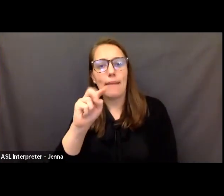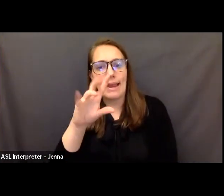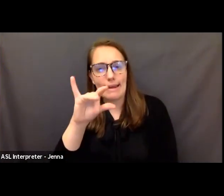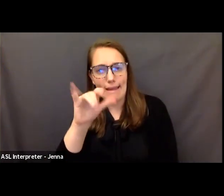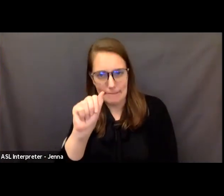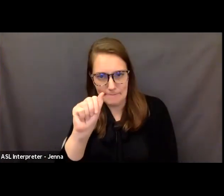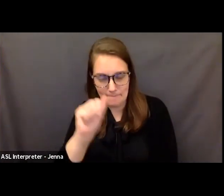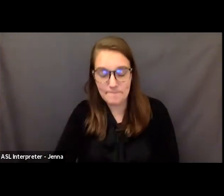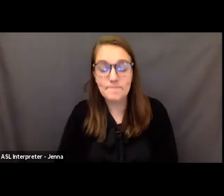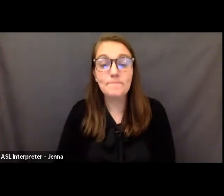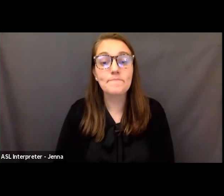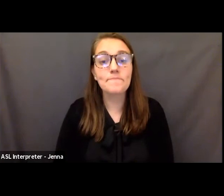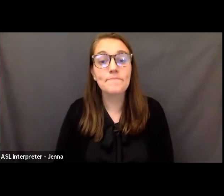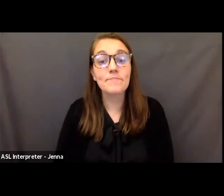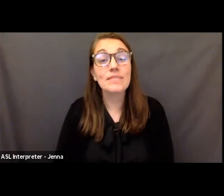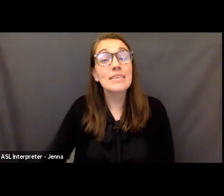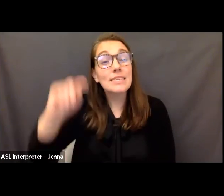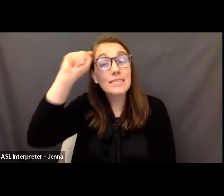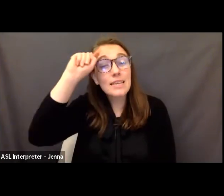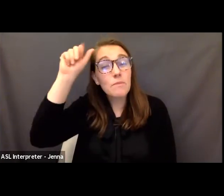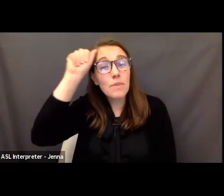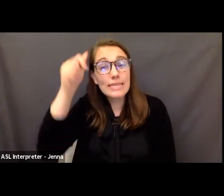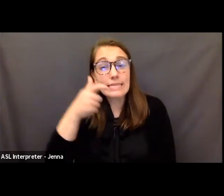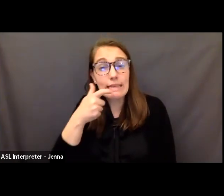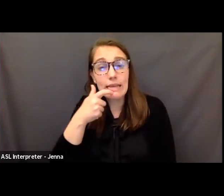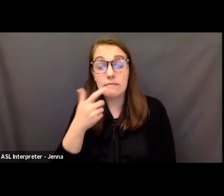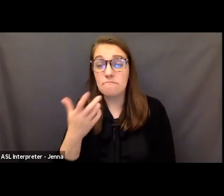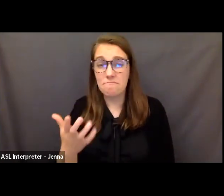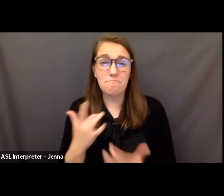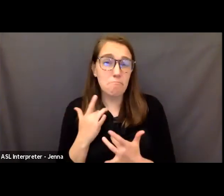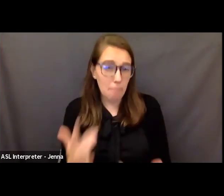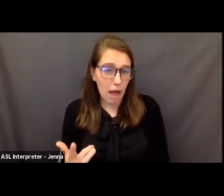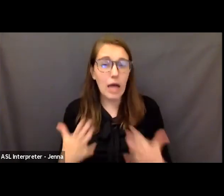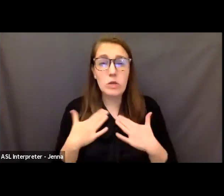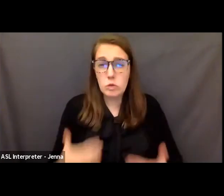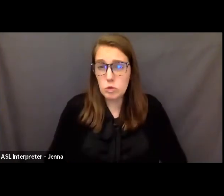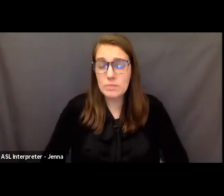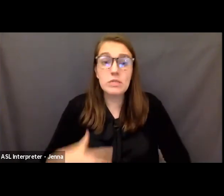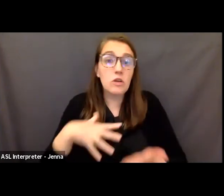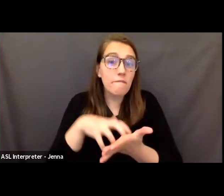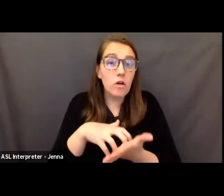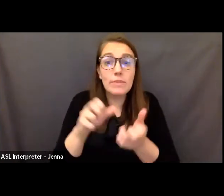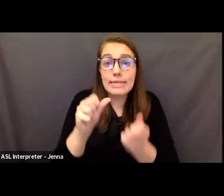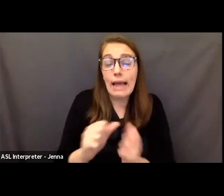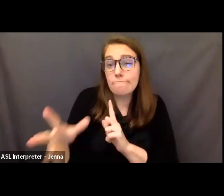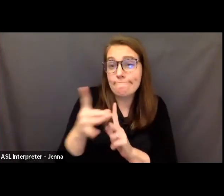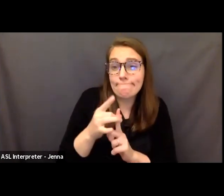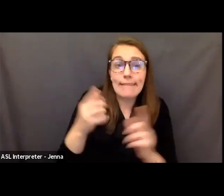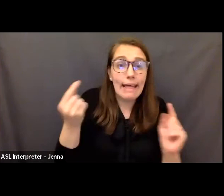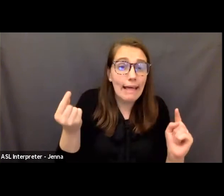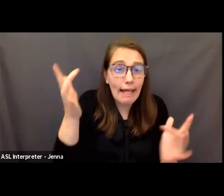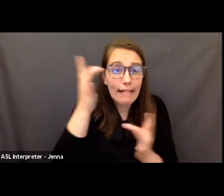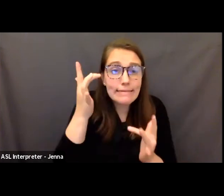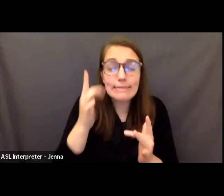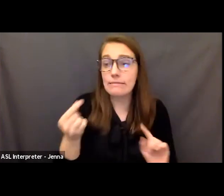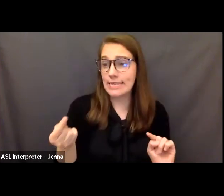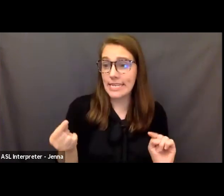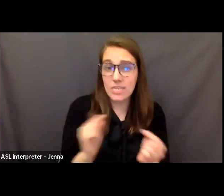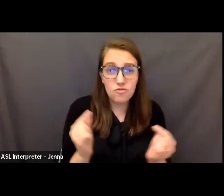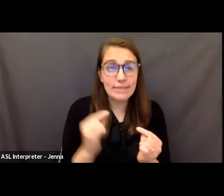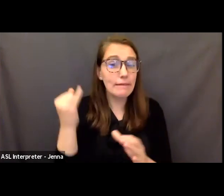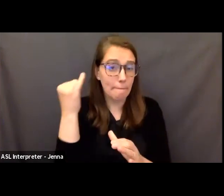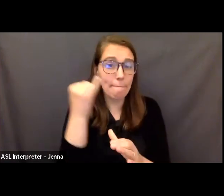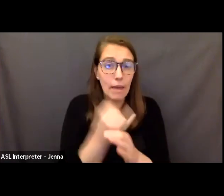human being to impairment, illness, and injury, that this is integral to human nature. It